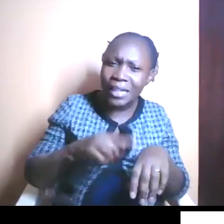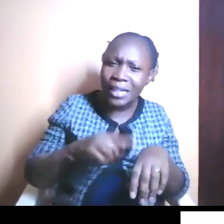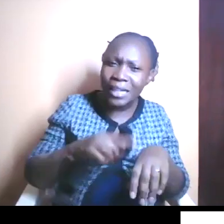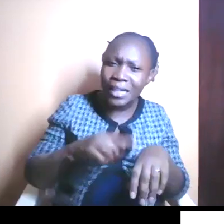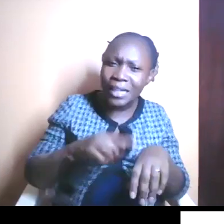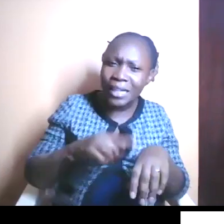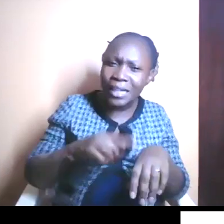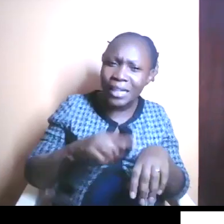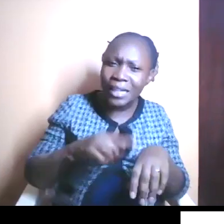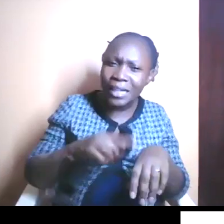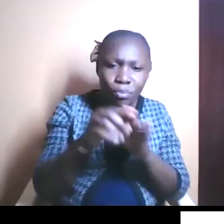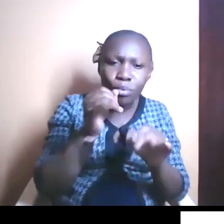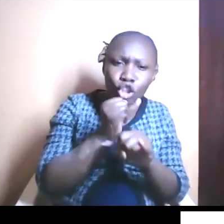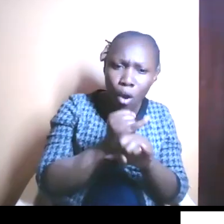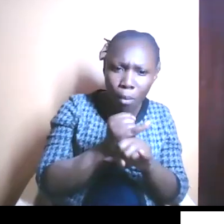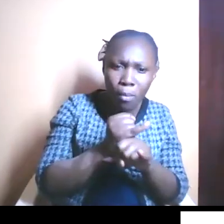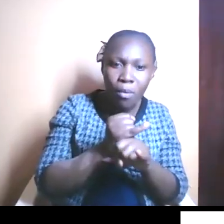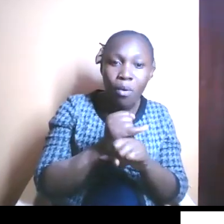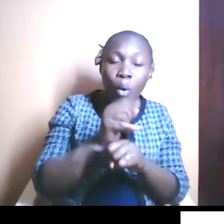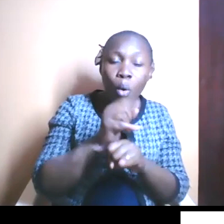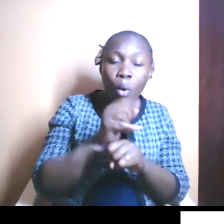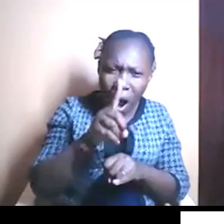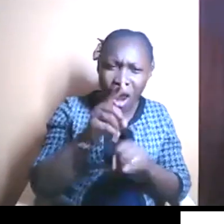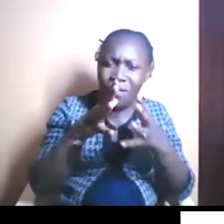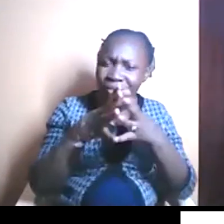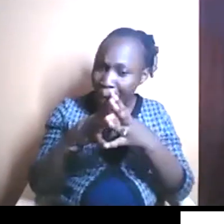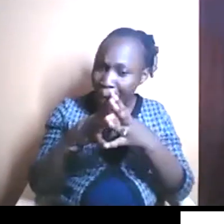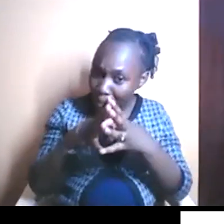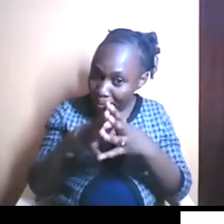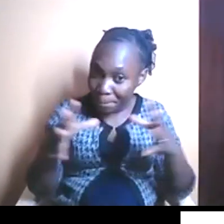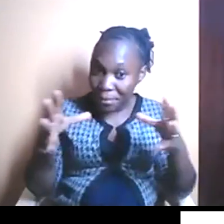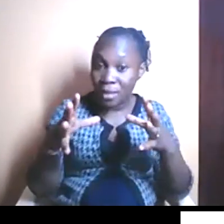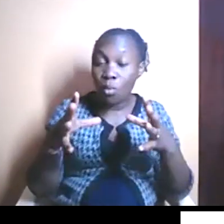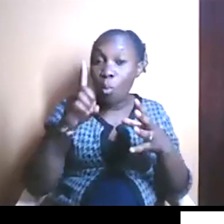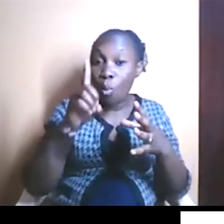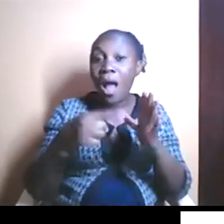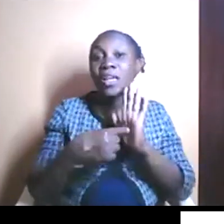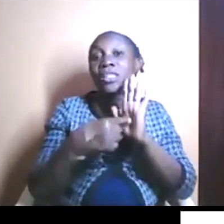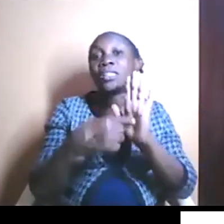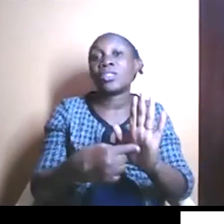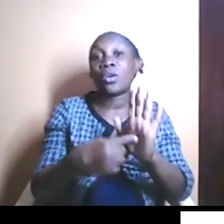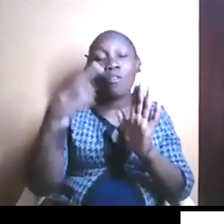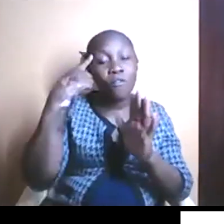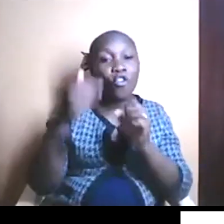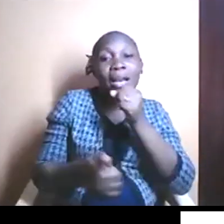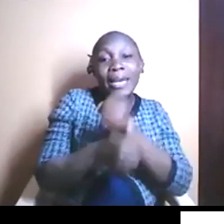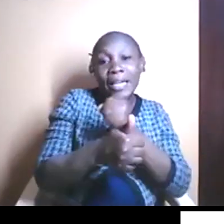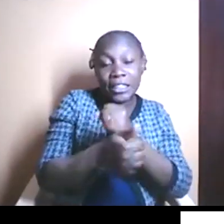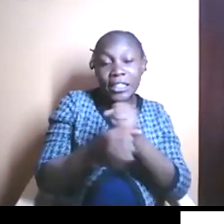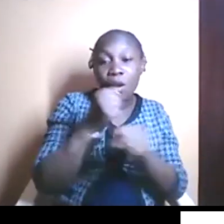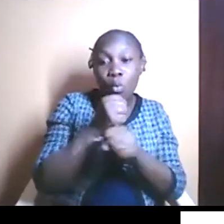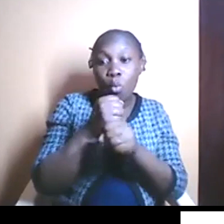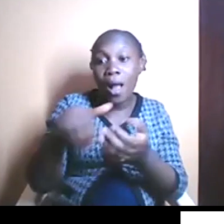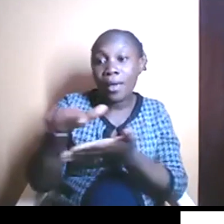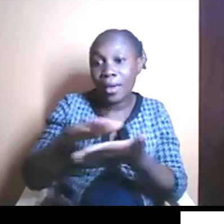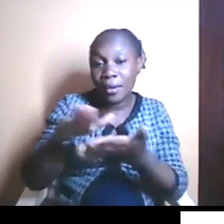actually the major signs of a toxic workplace. So some tips, remember, it has